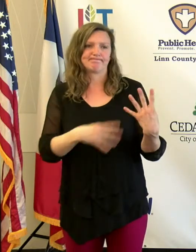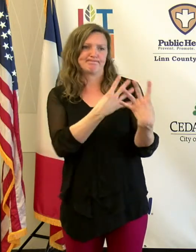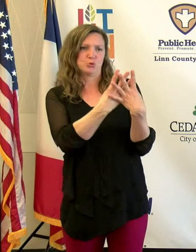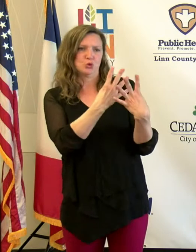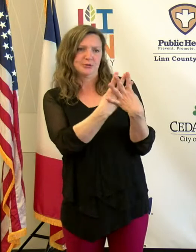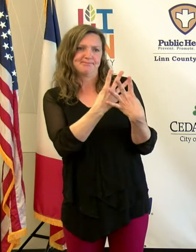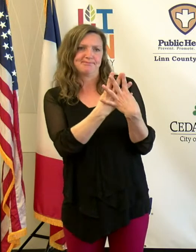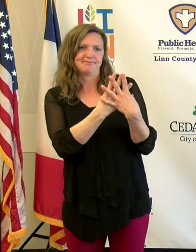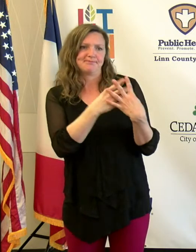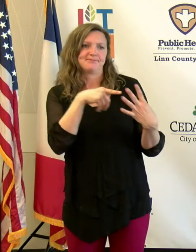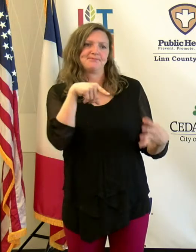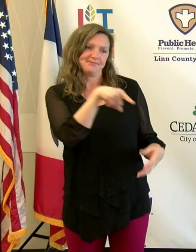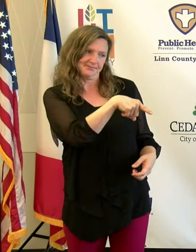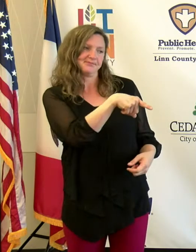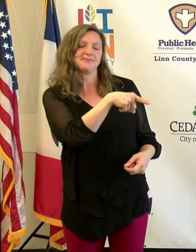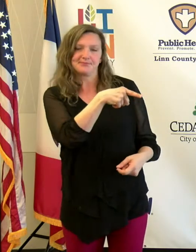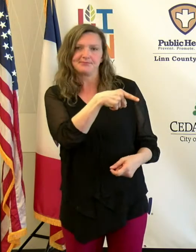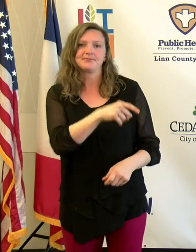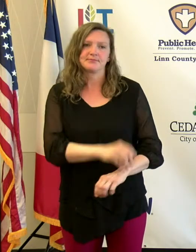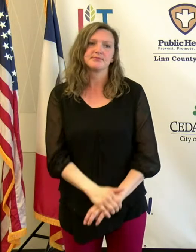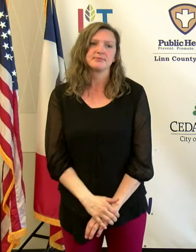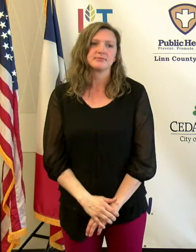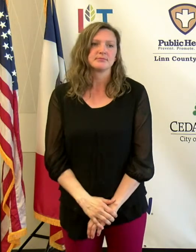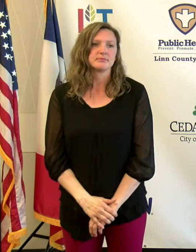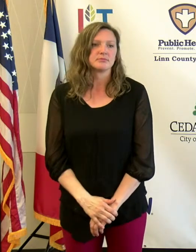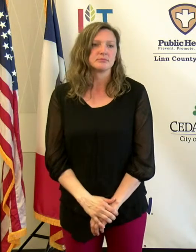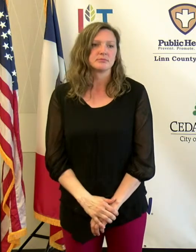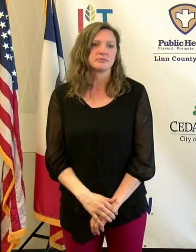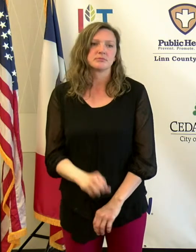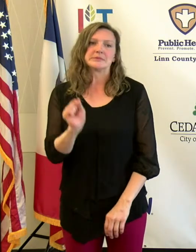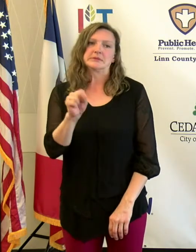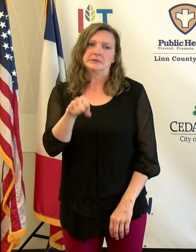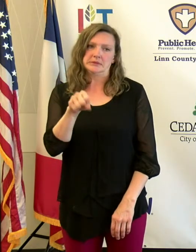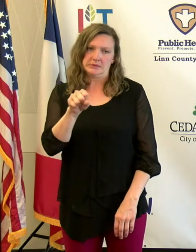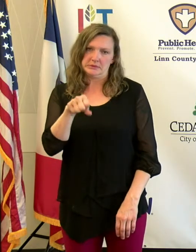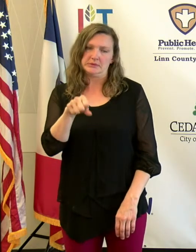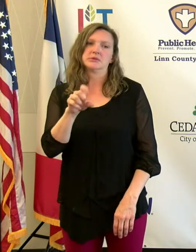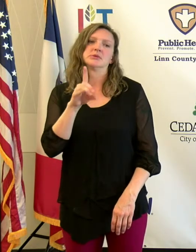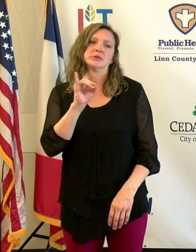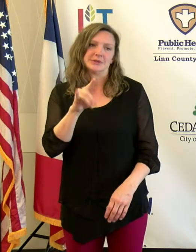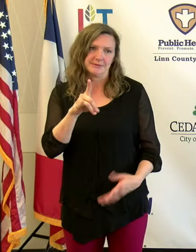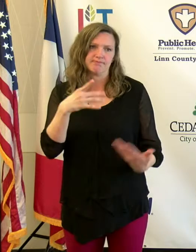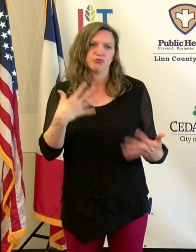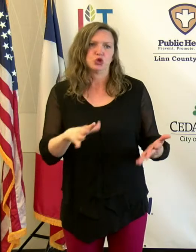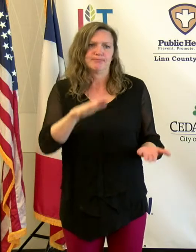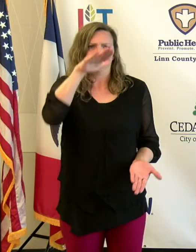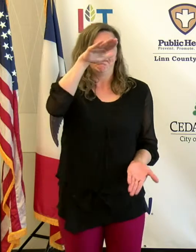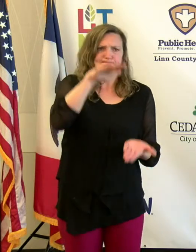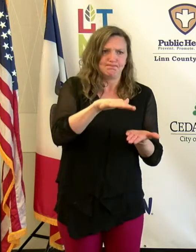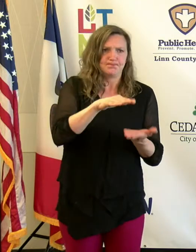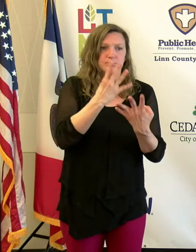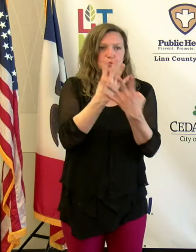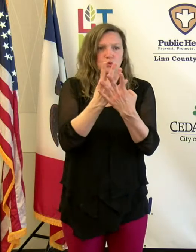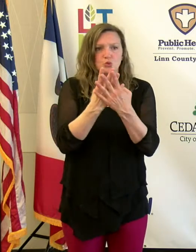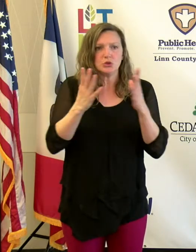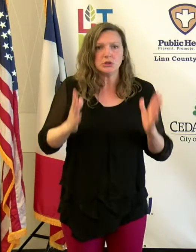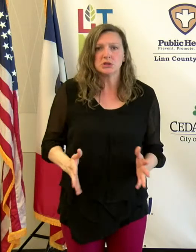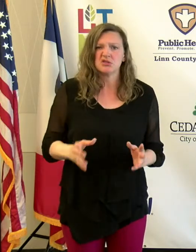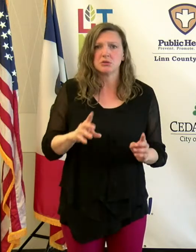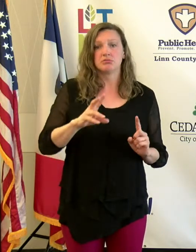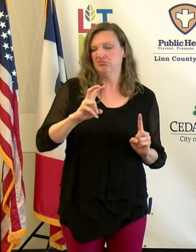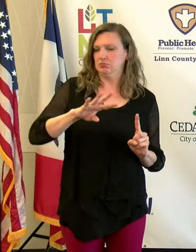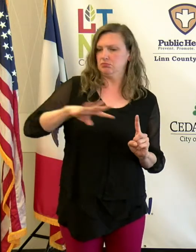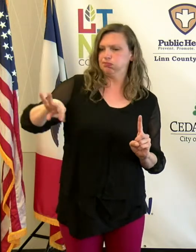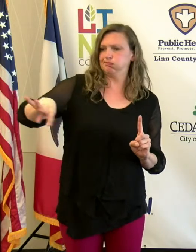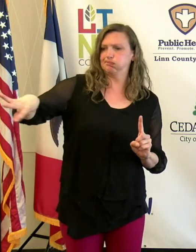court system to reduce both the number of inmates in custody and the number of new inmates brought into the facility. This process